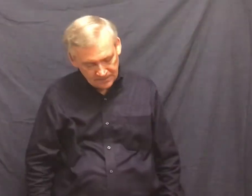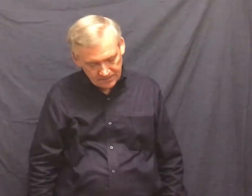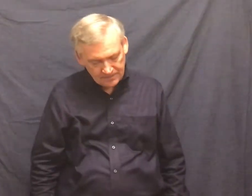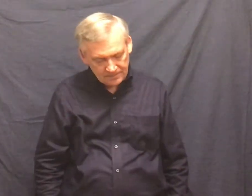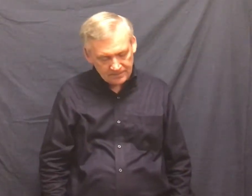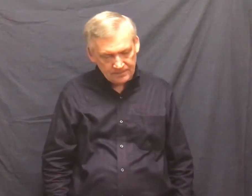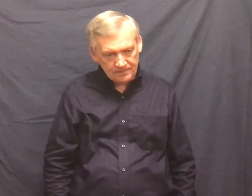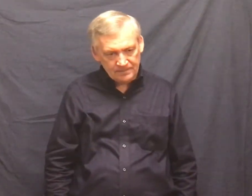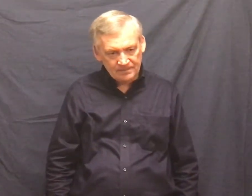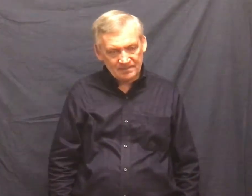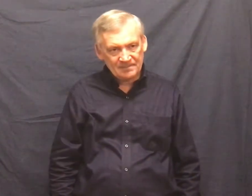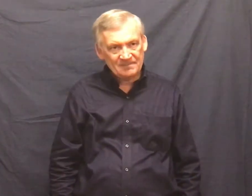Me and you.